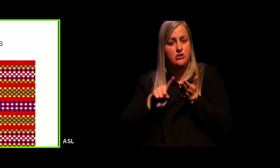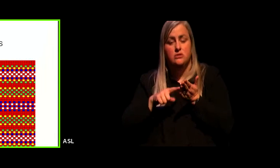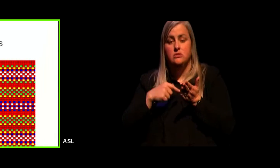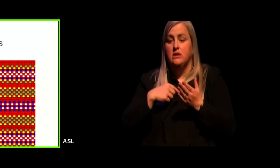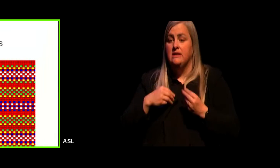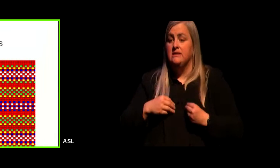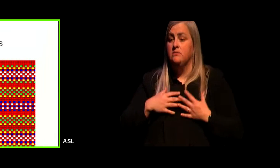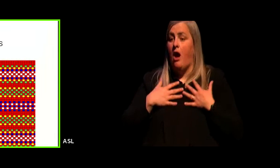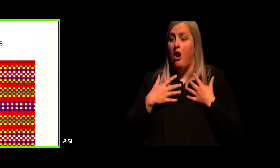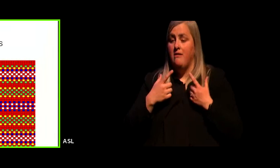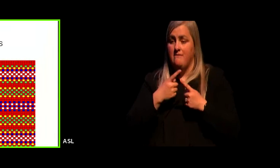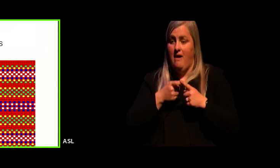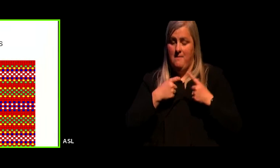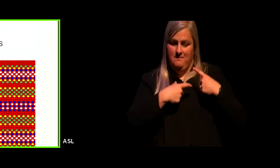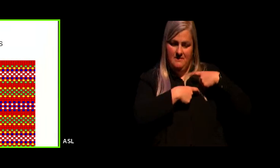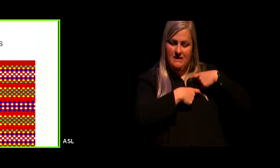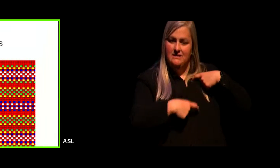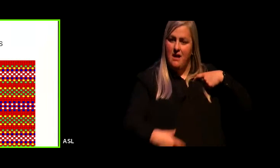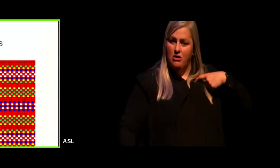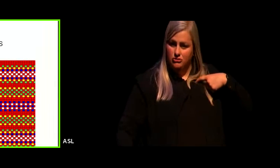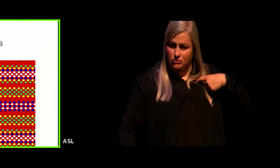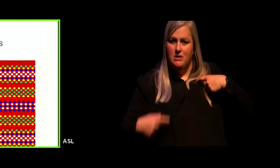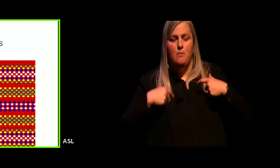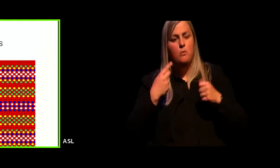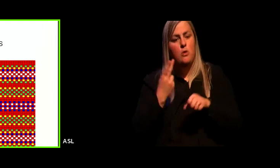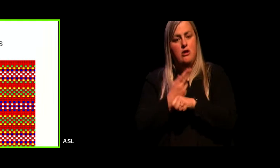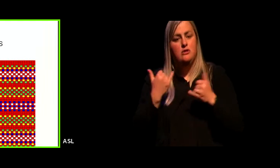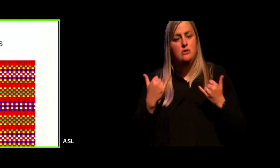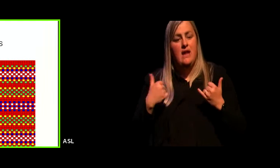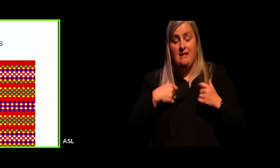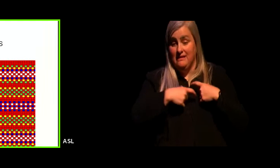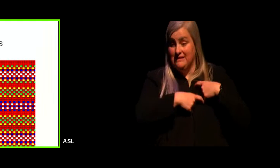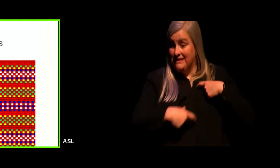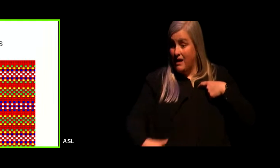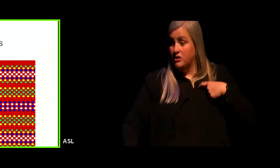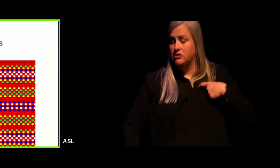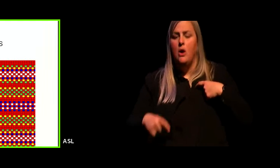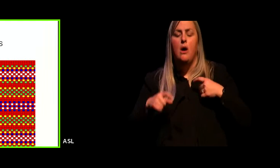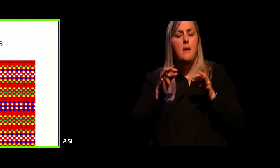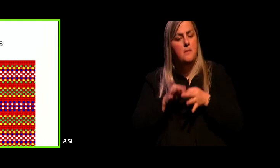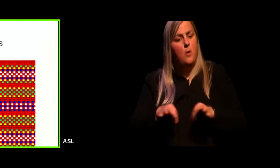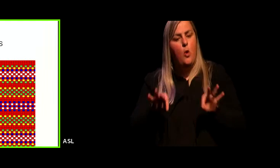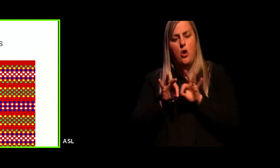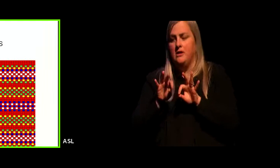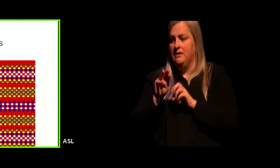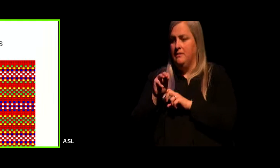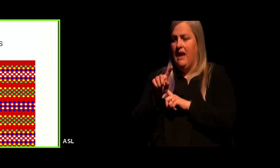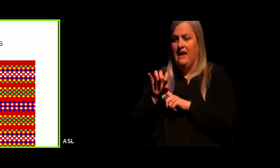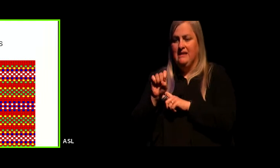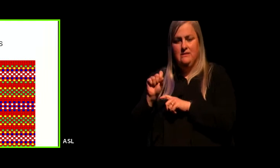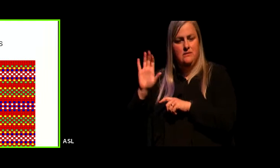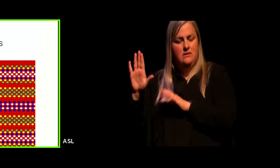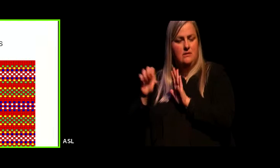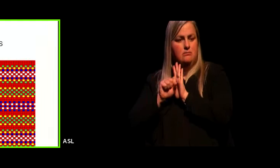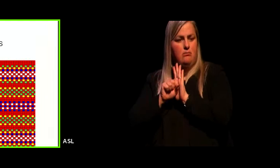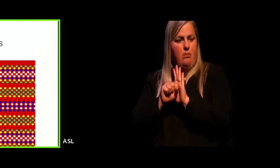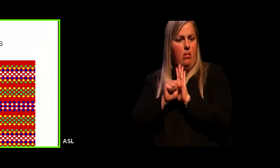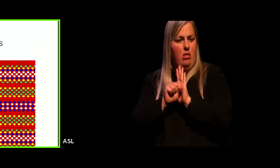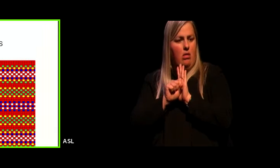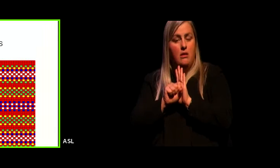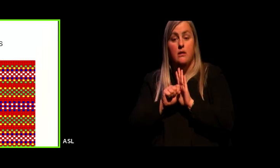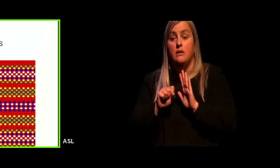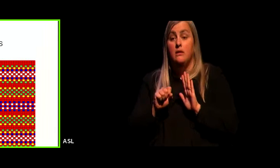the sash, which I am wearing. And the sash is an important contemporary Métis symbol. It wasn't equally used in the past in all places